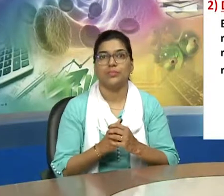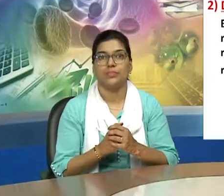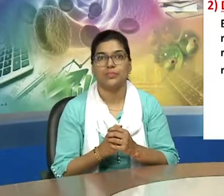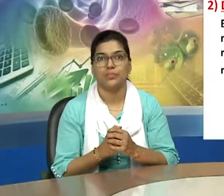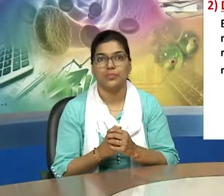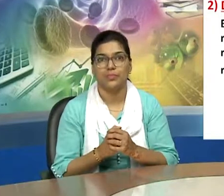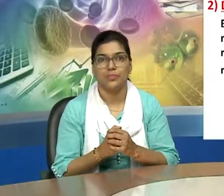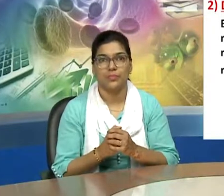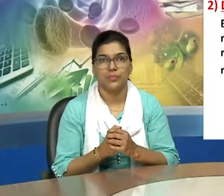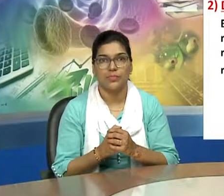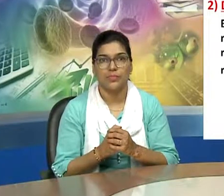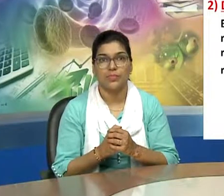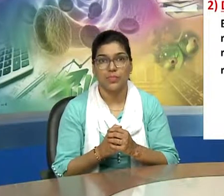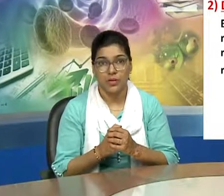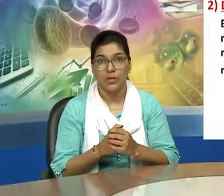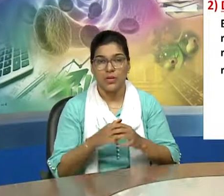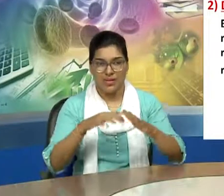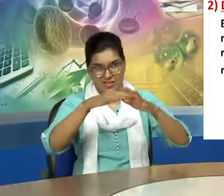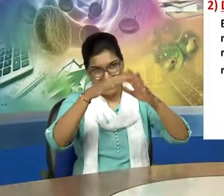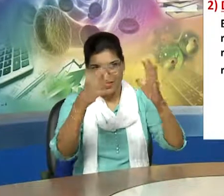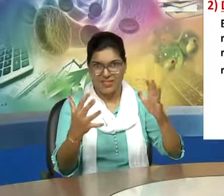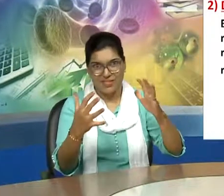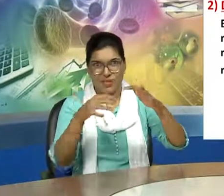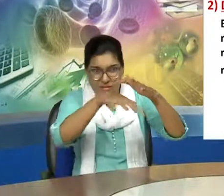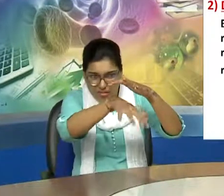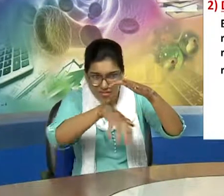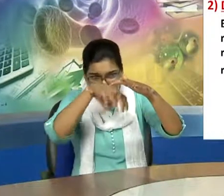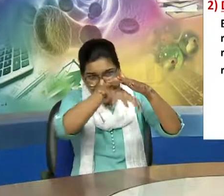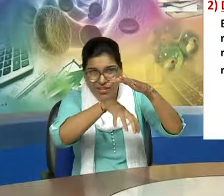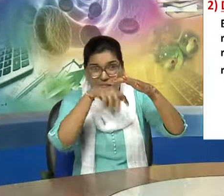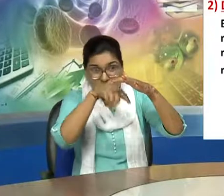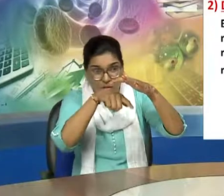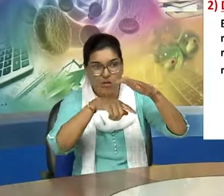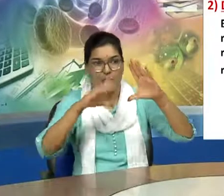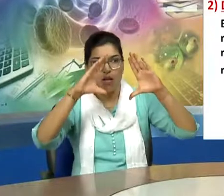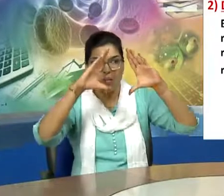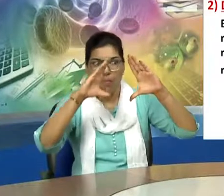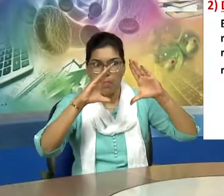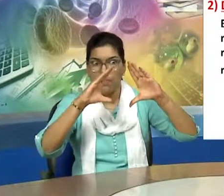This is the second point, or you can say second result